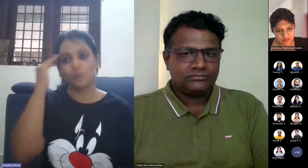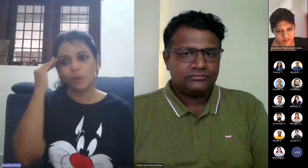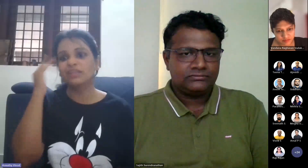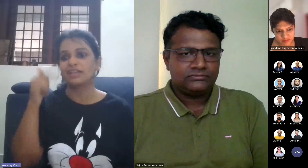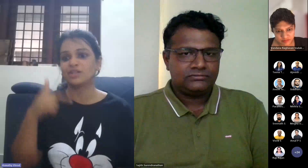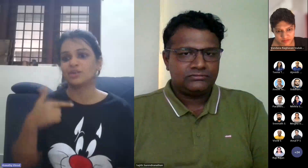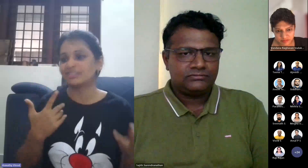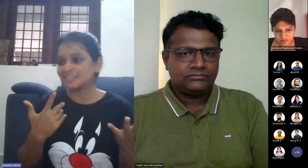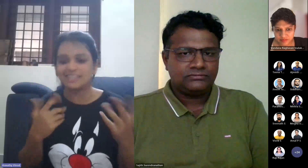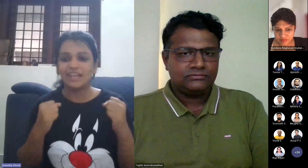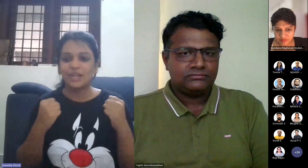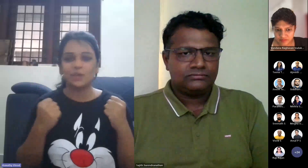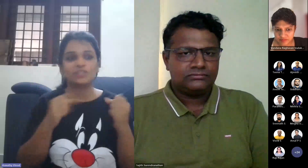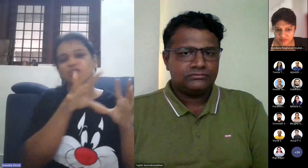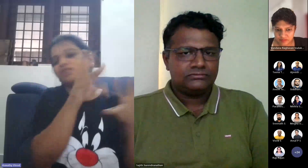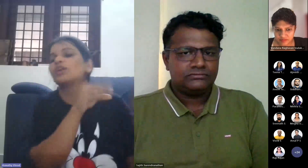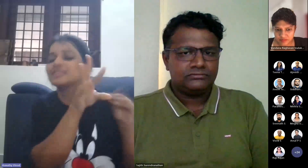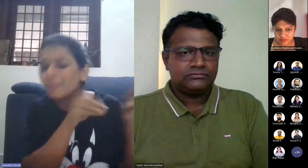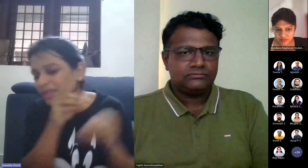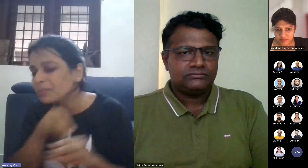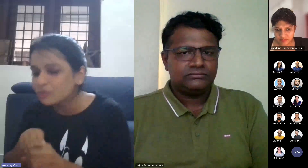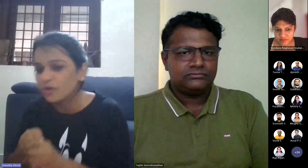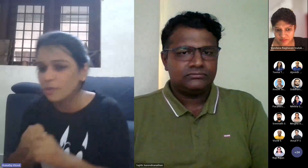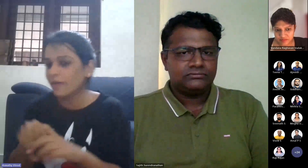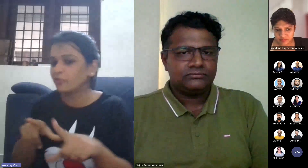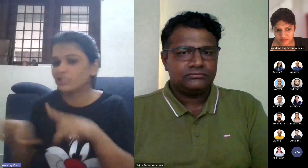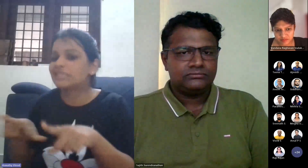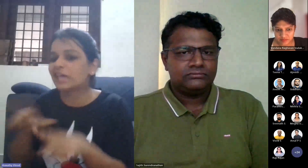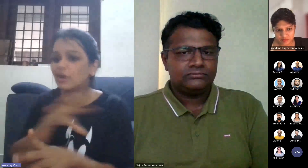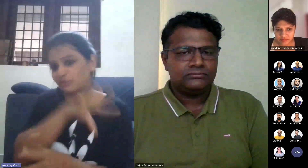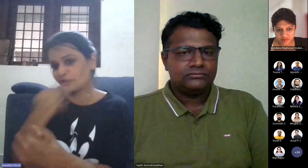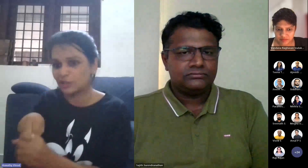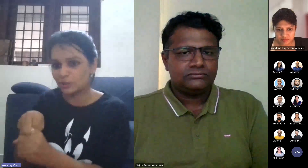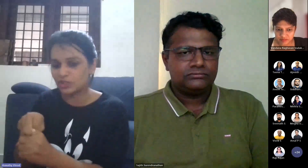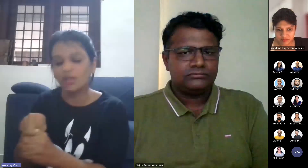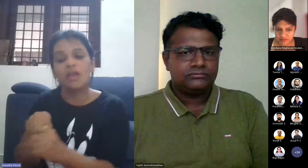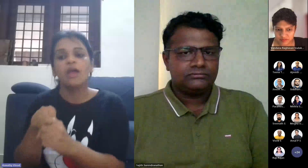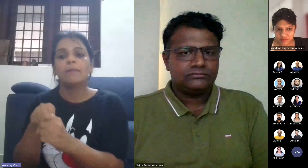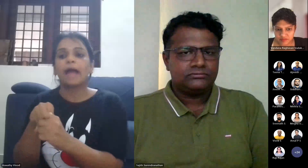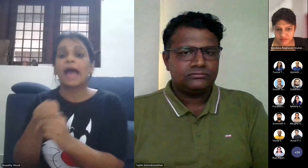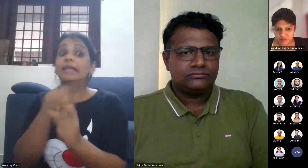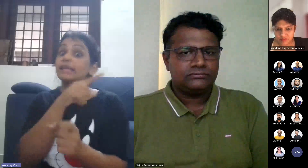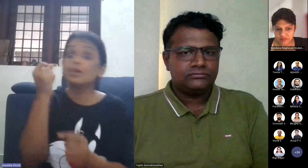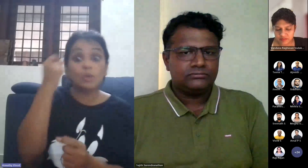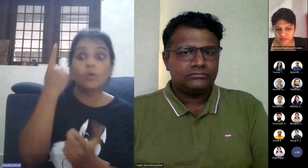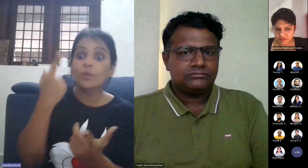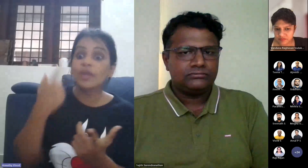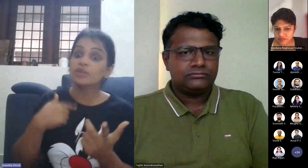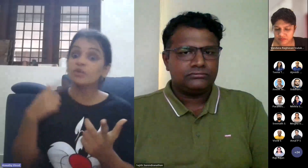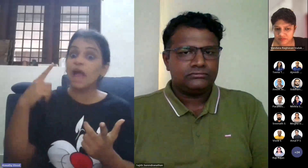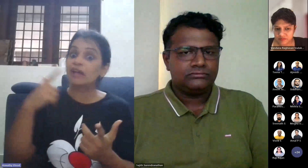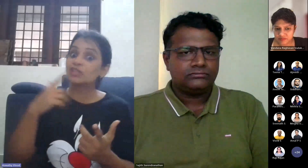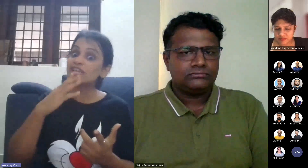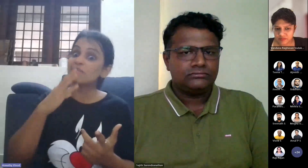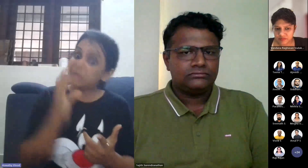They know that you are just, you just want some input from them for the sake of inclusion, and they know